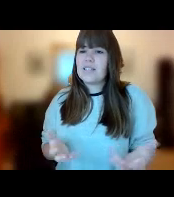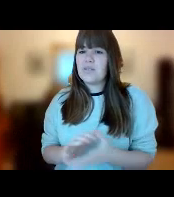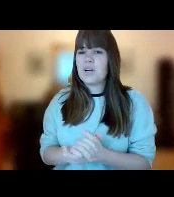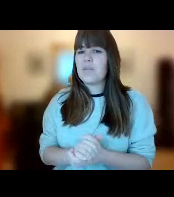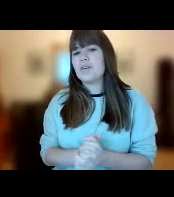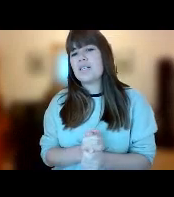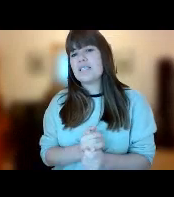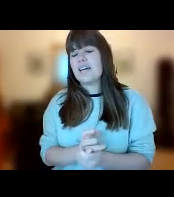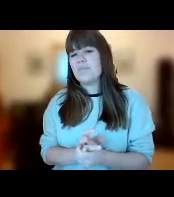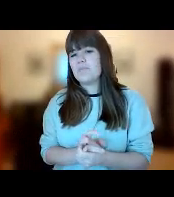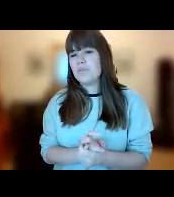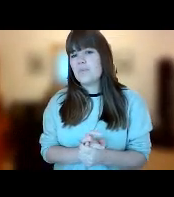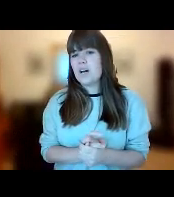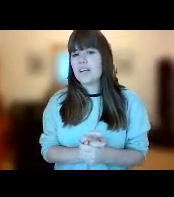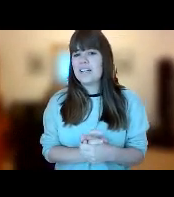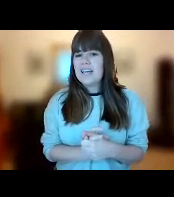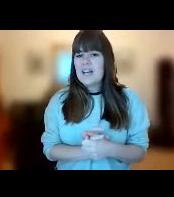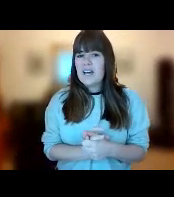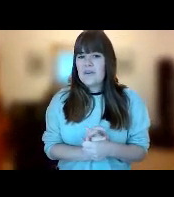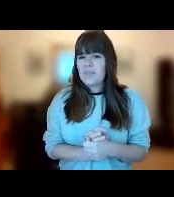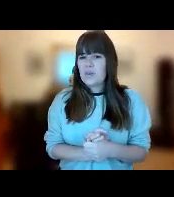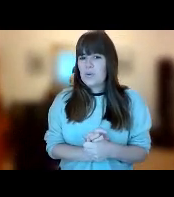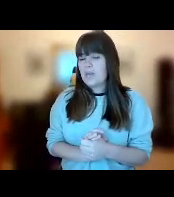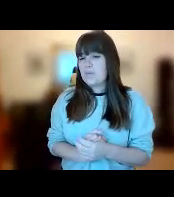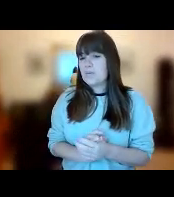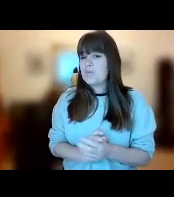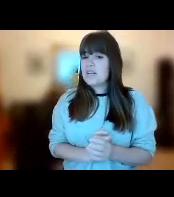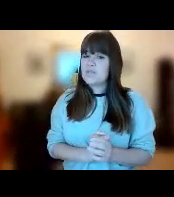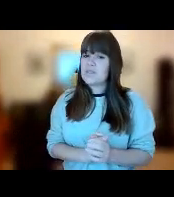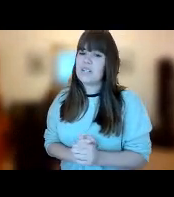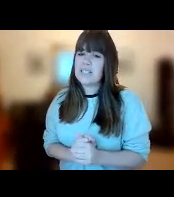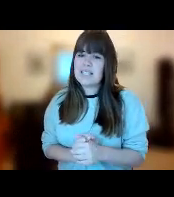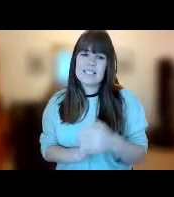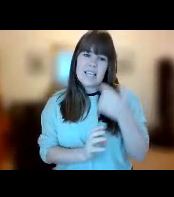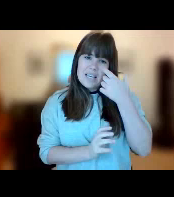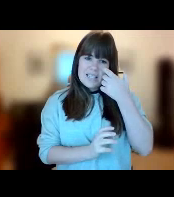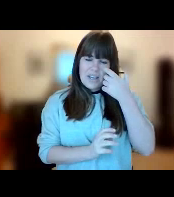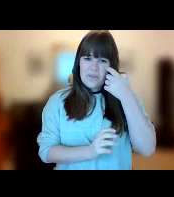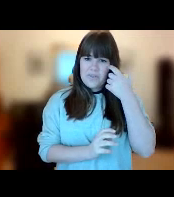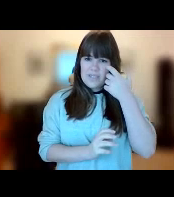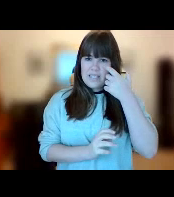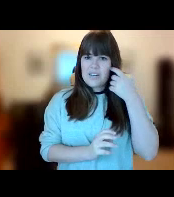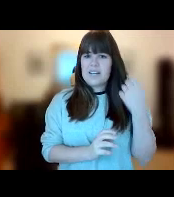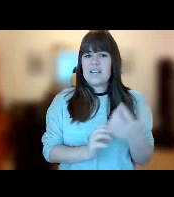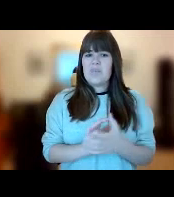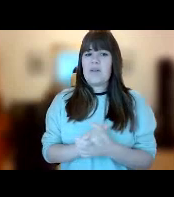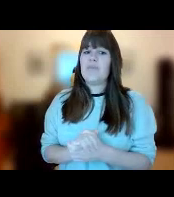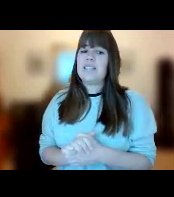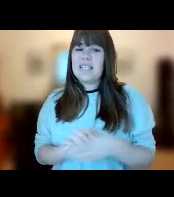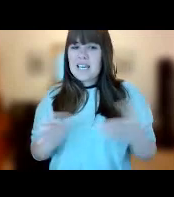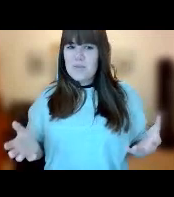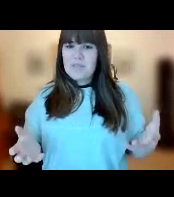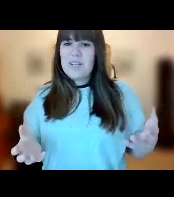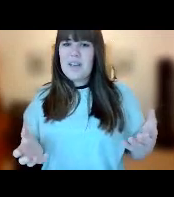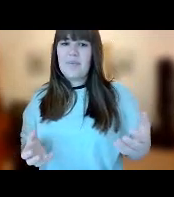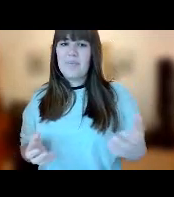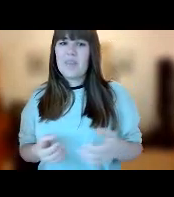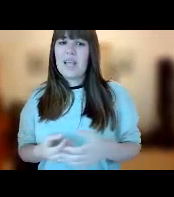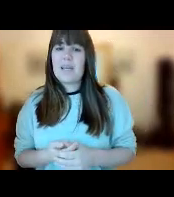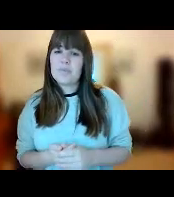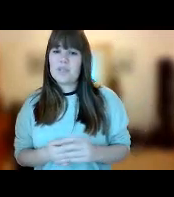that you might still come across within work, or people's personal experiences. So obviously the correct term now would be